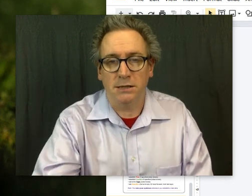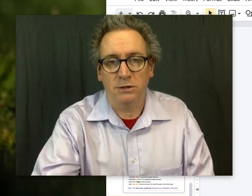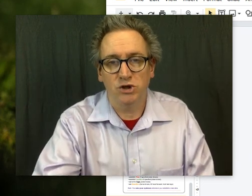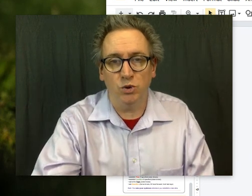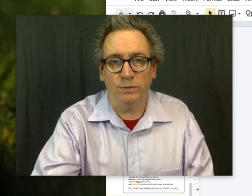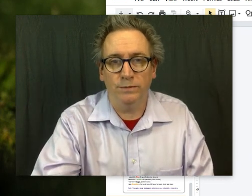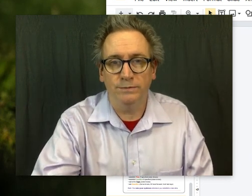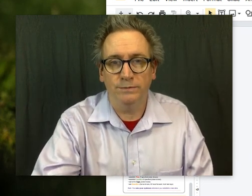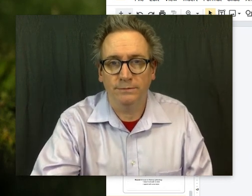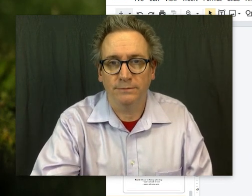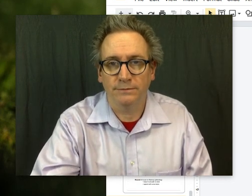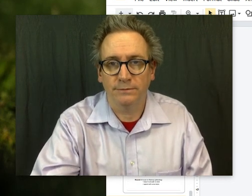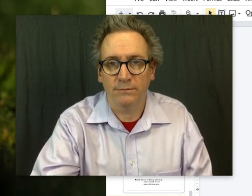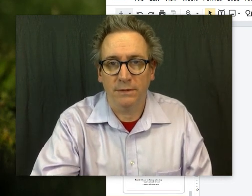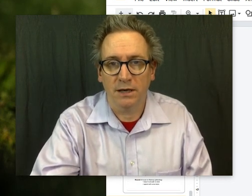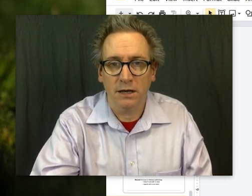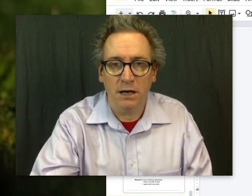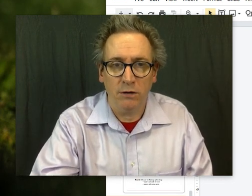Right. So